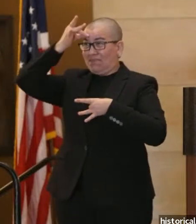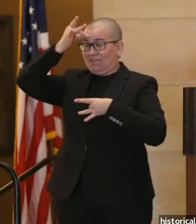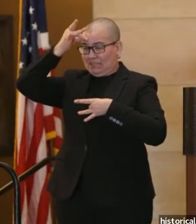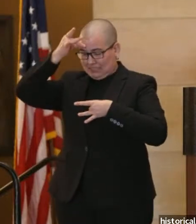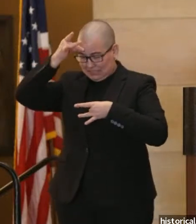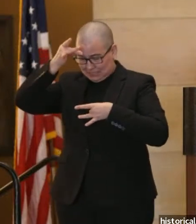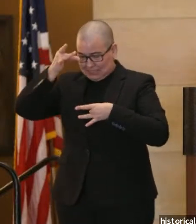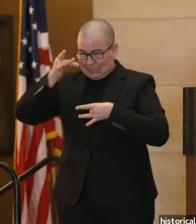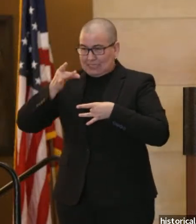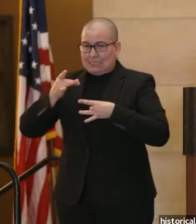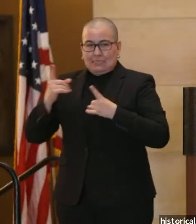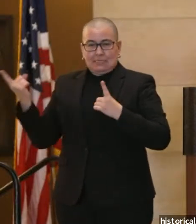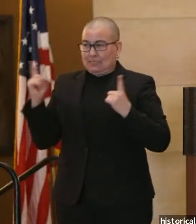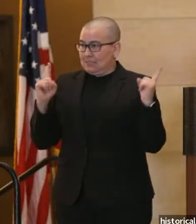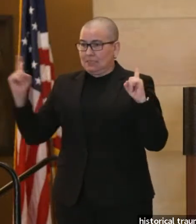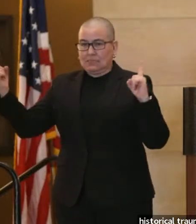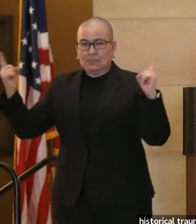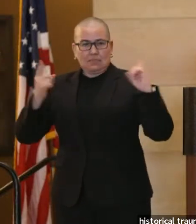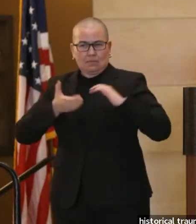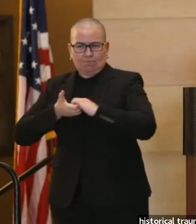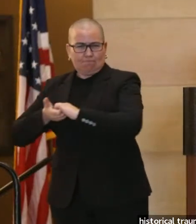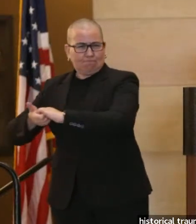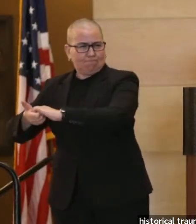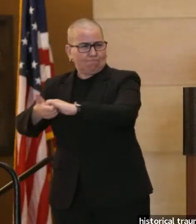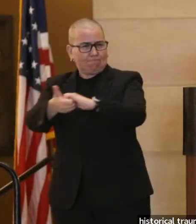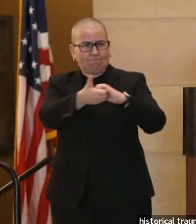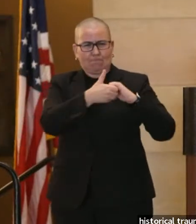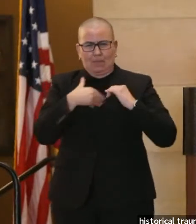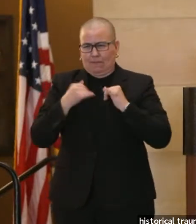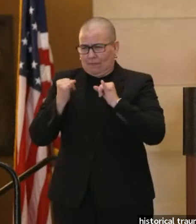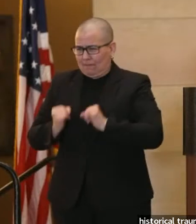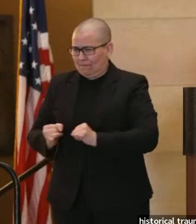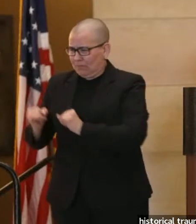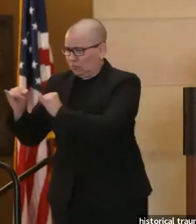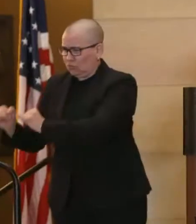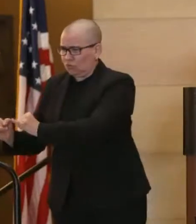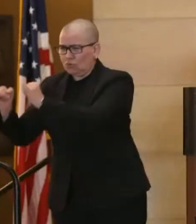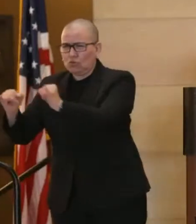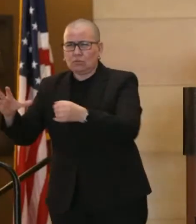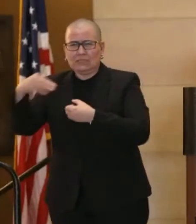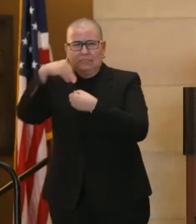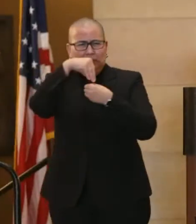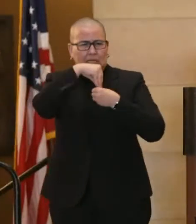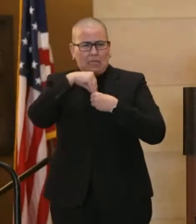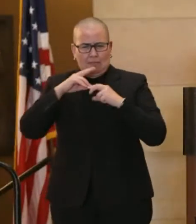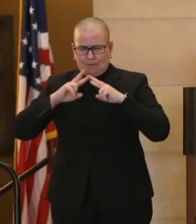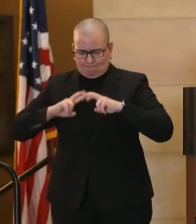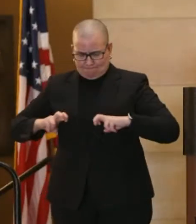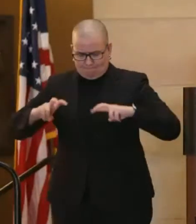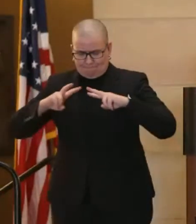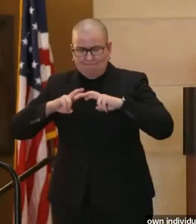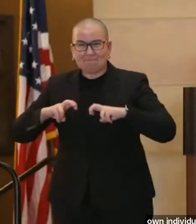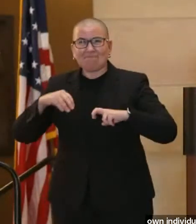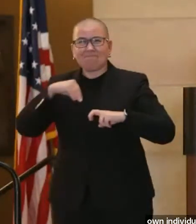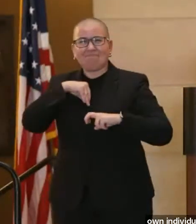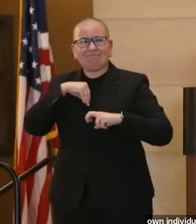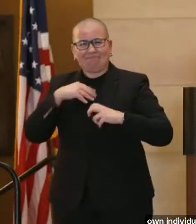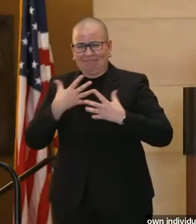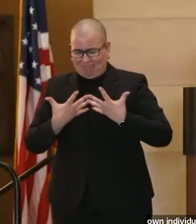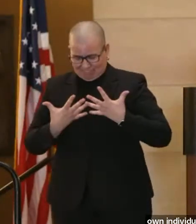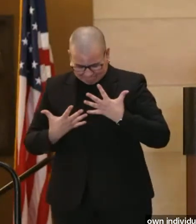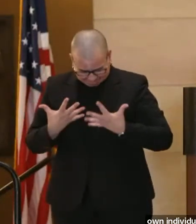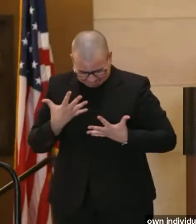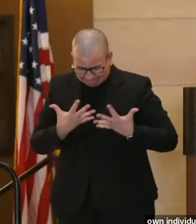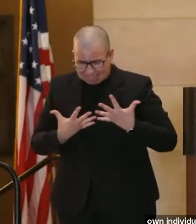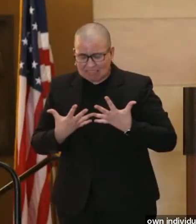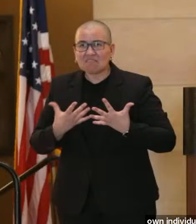within our own individual self. And this sovereignty really is about, you know, our own self-determination to stand up and